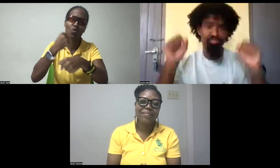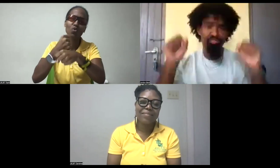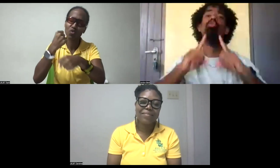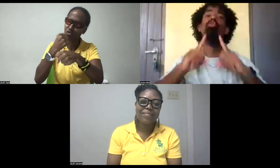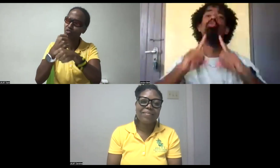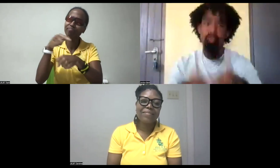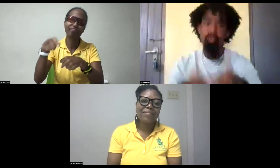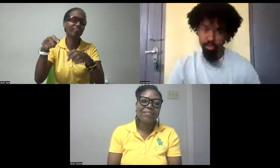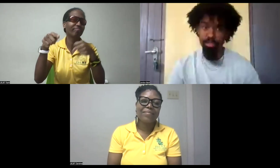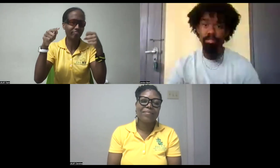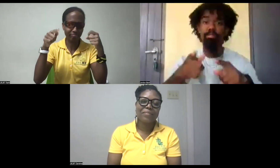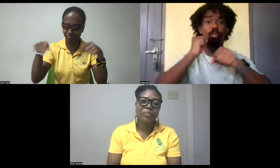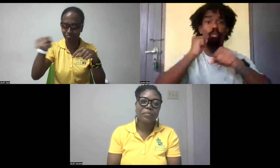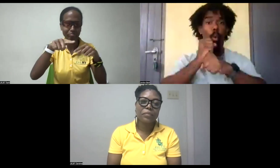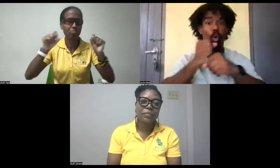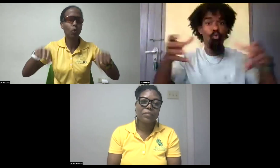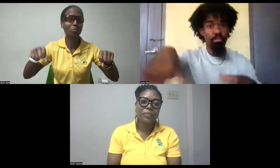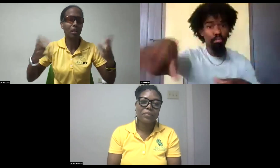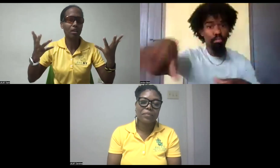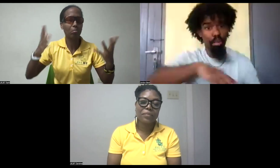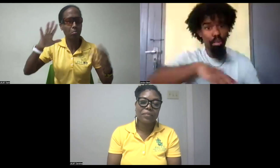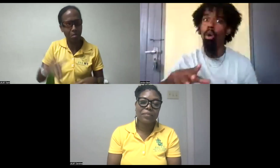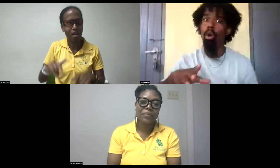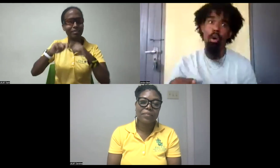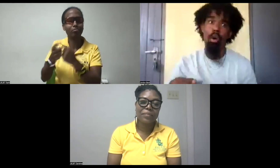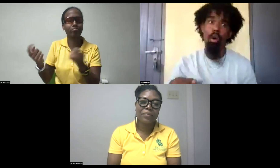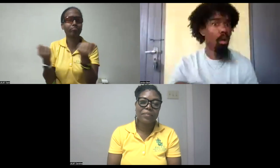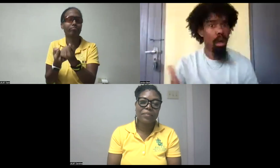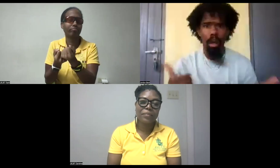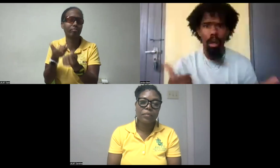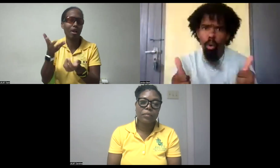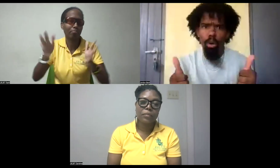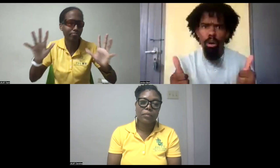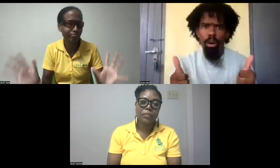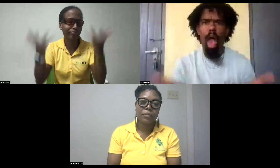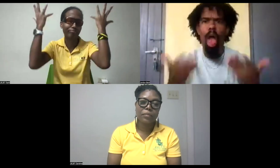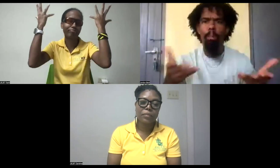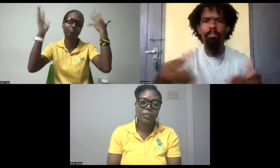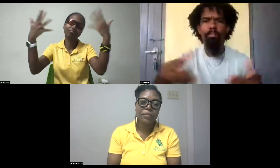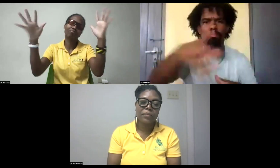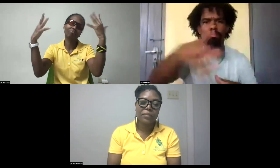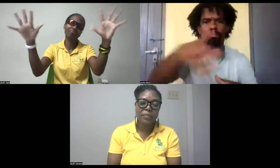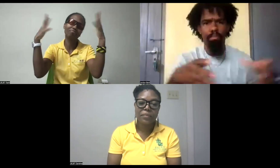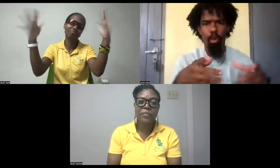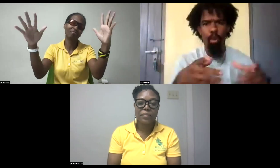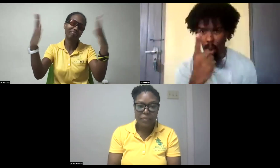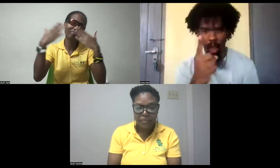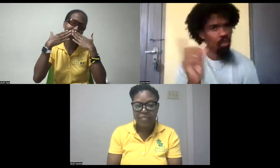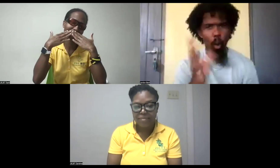Because it's really teamwork. Teamwork makes this possible. And it's